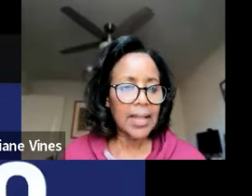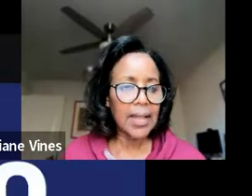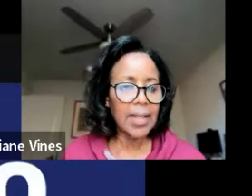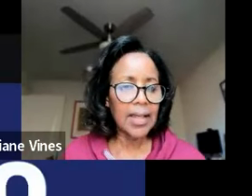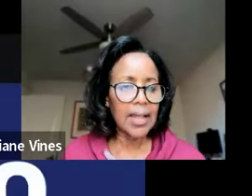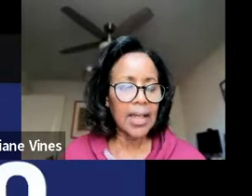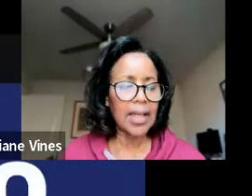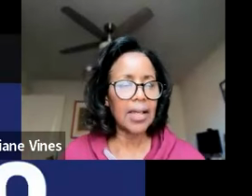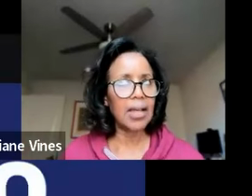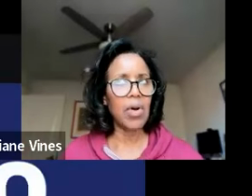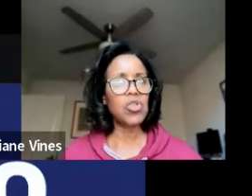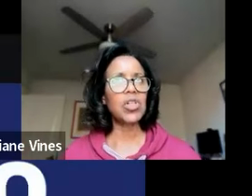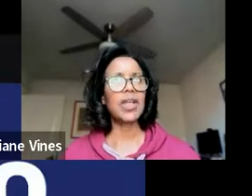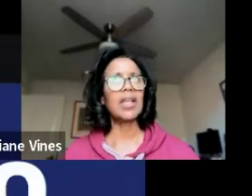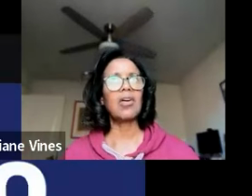But